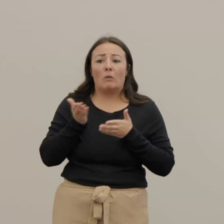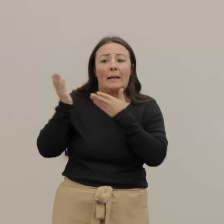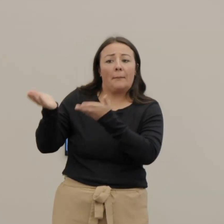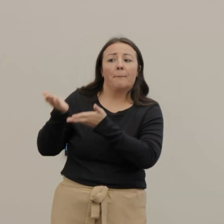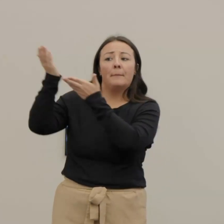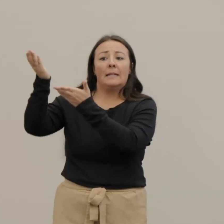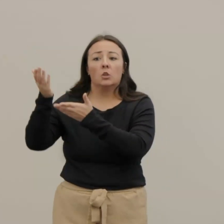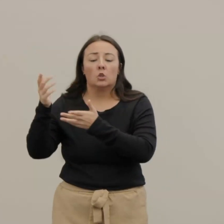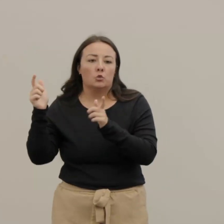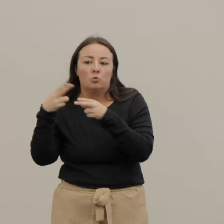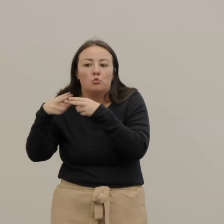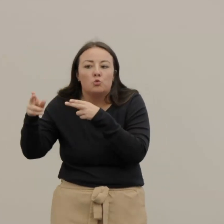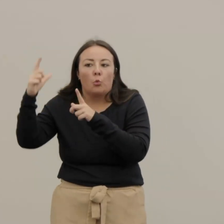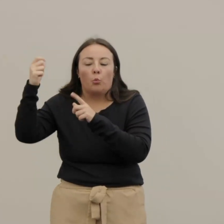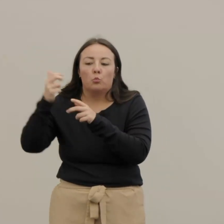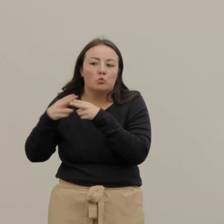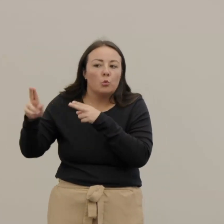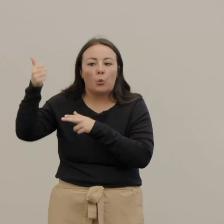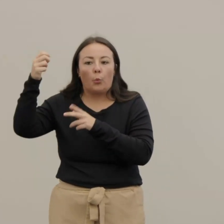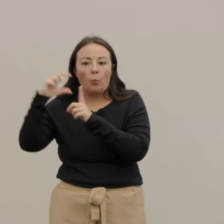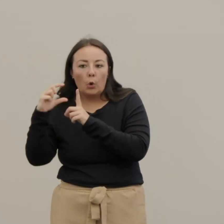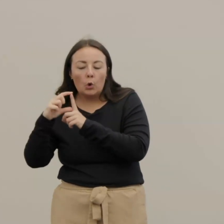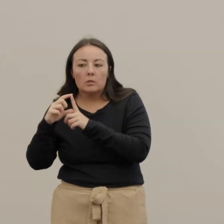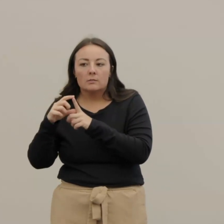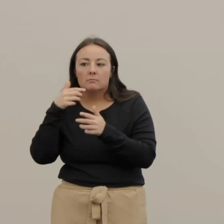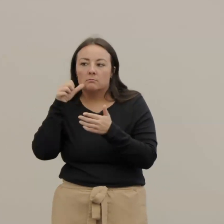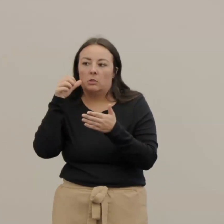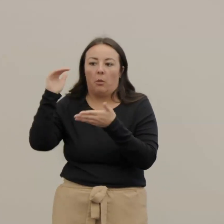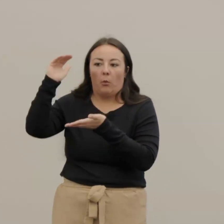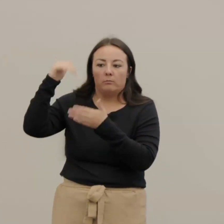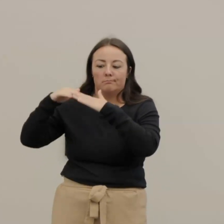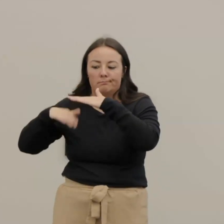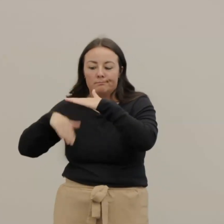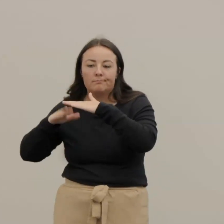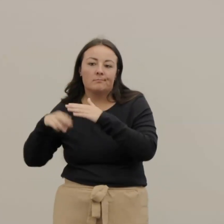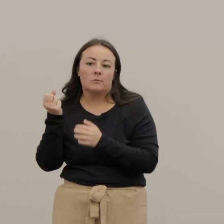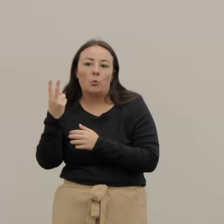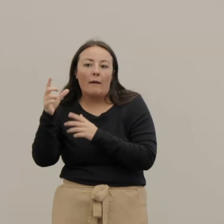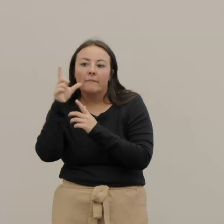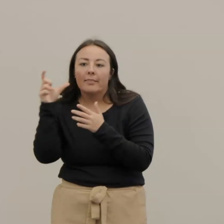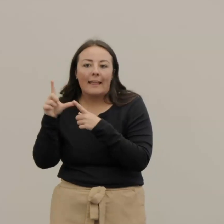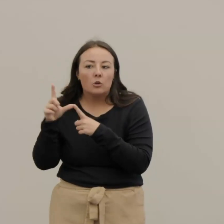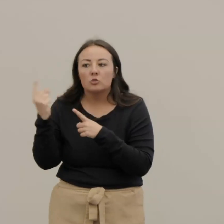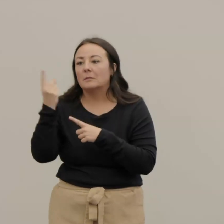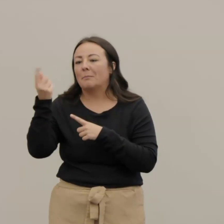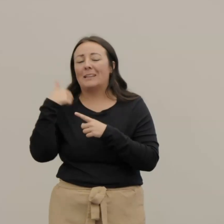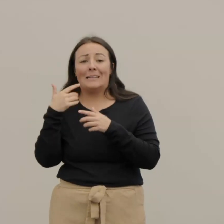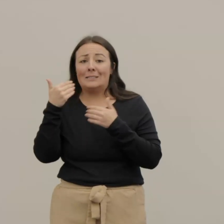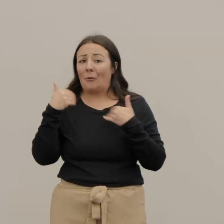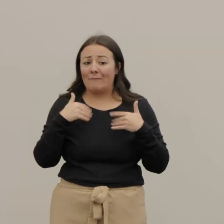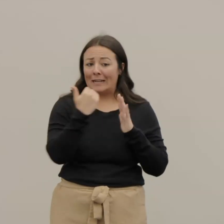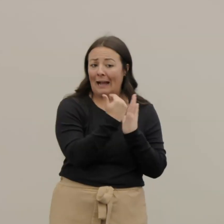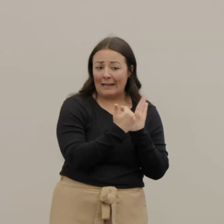is better than, you know, 8 letters or more, or something like, is there a guideline